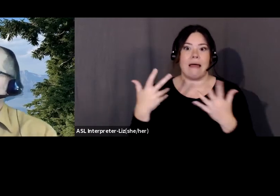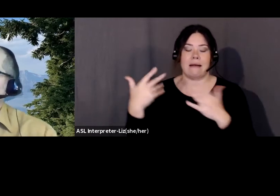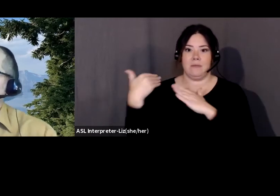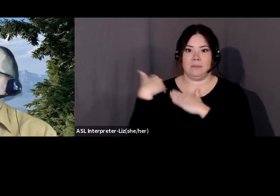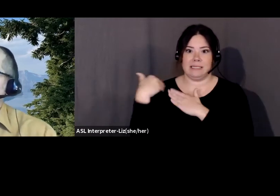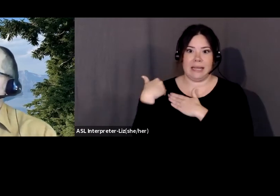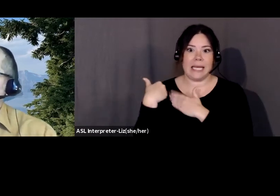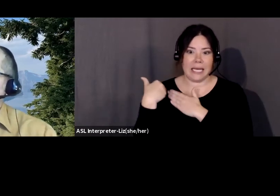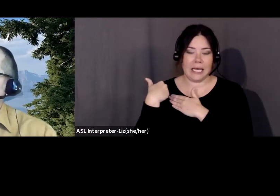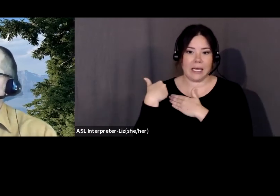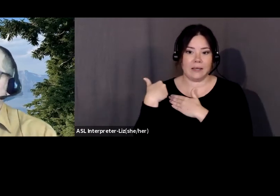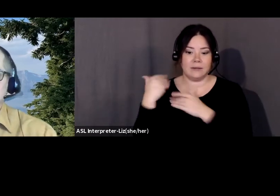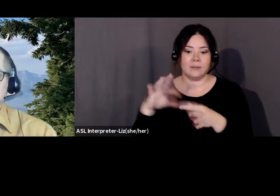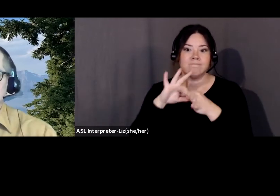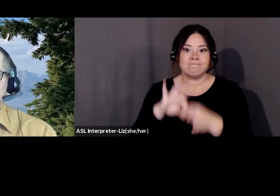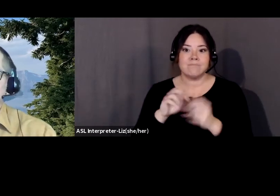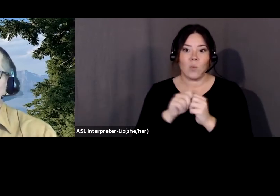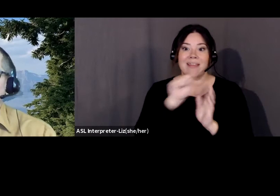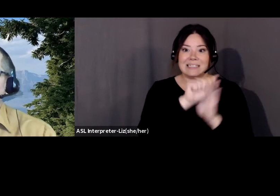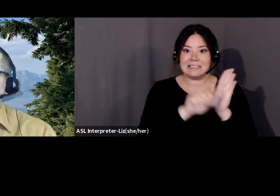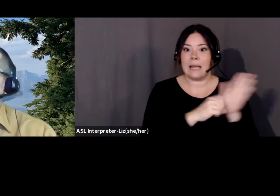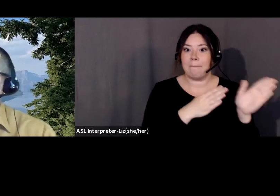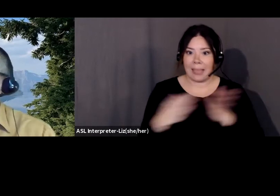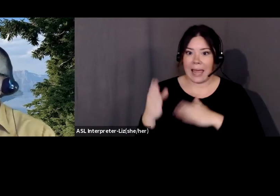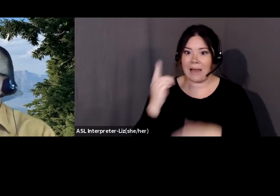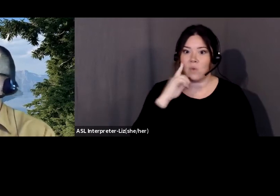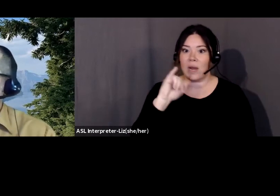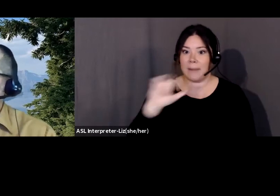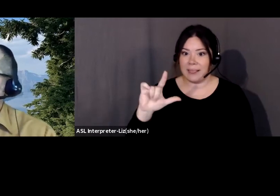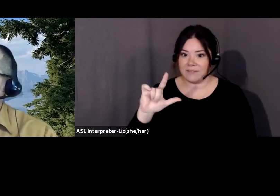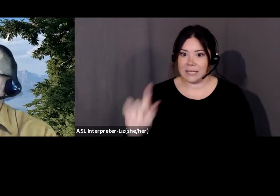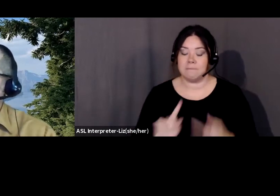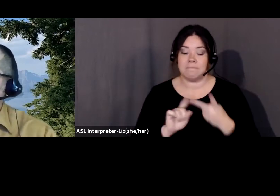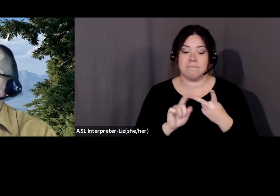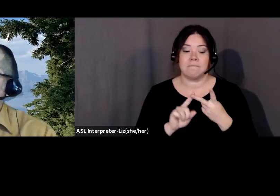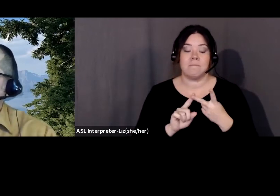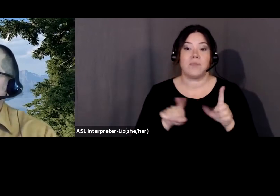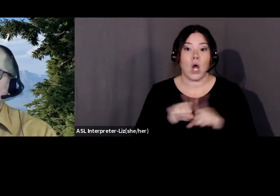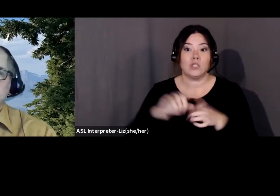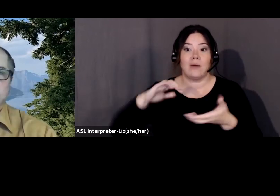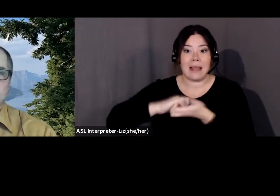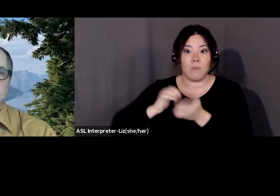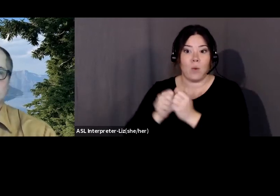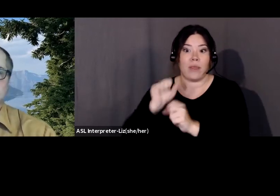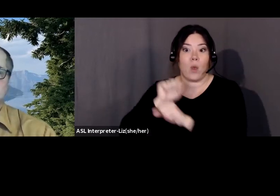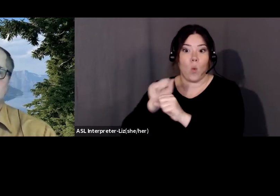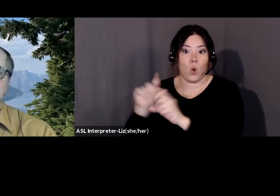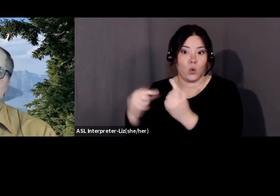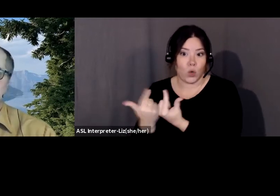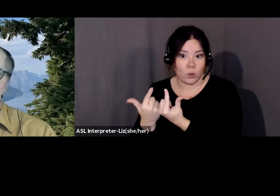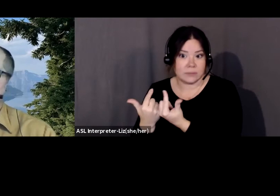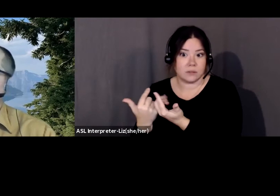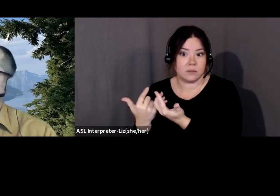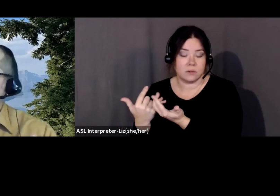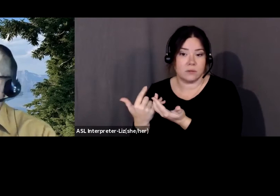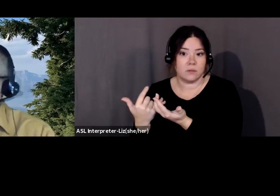to the state plan for independent living. They also collaborate with these work groups to achieve these other